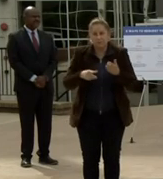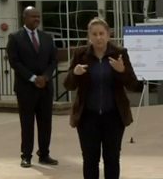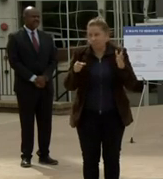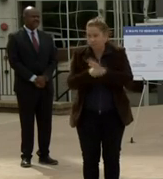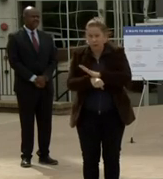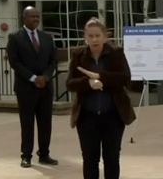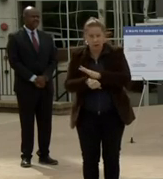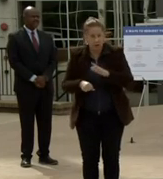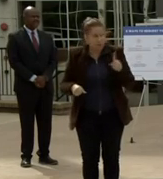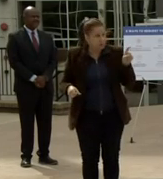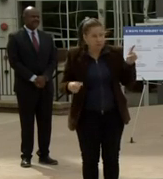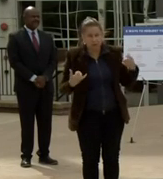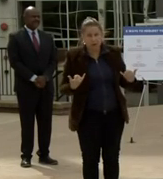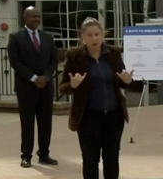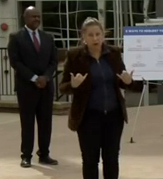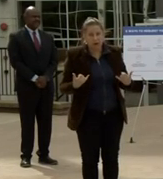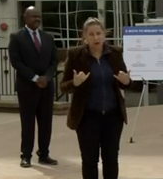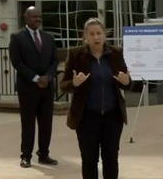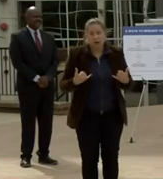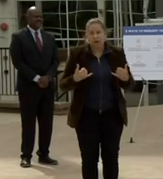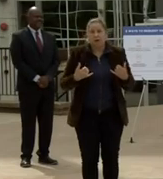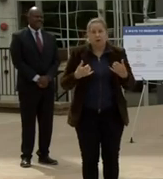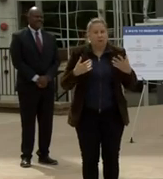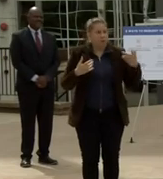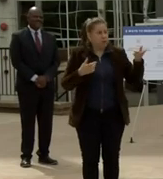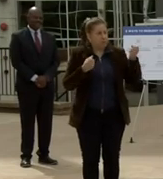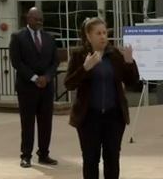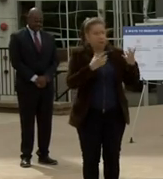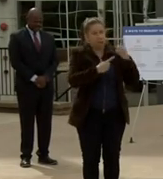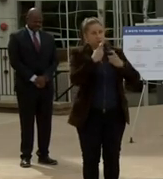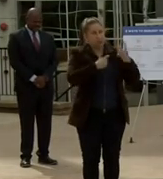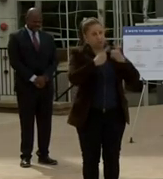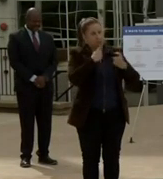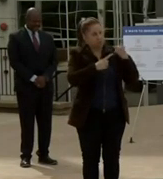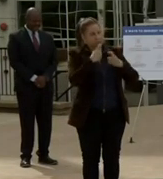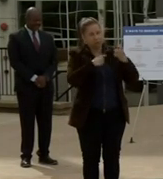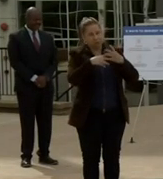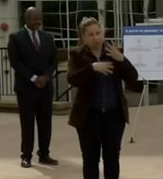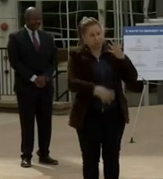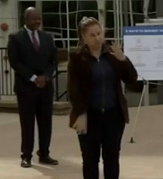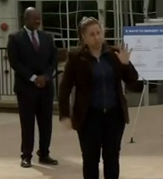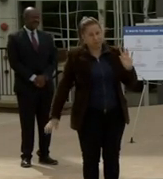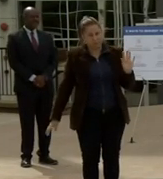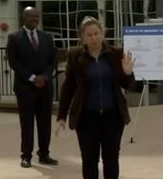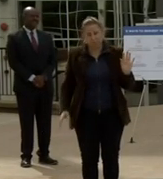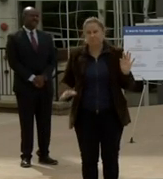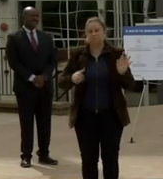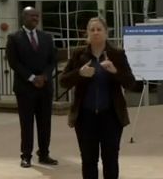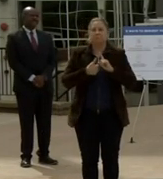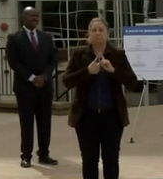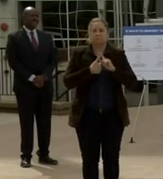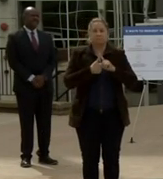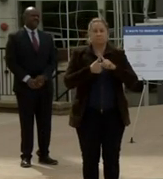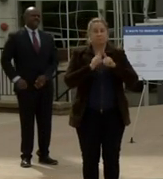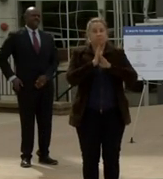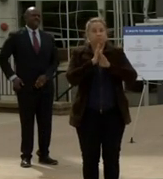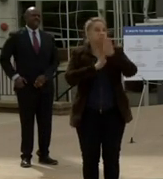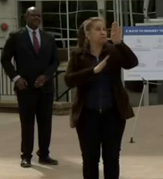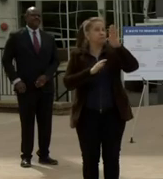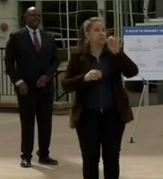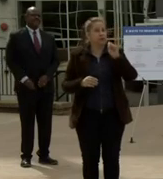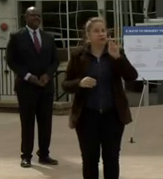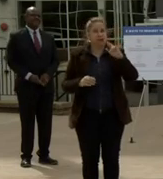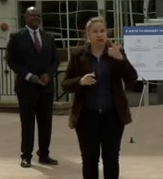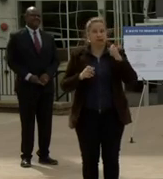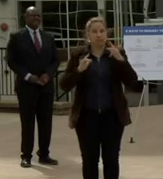you asked about the medical surge, and let me say a little bit about, and really then when